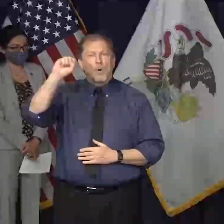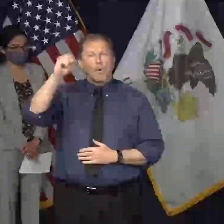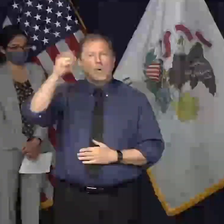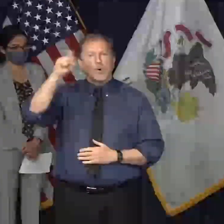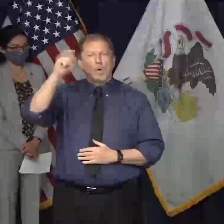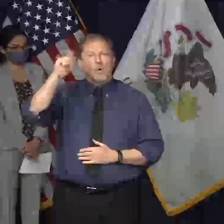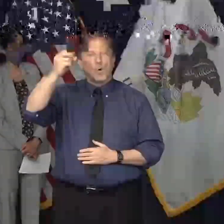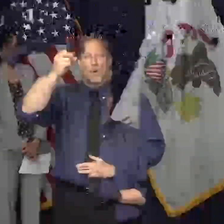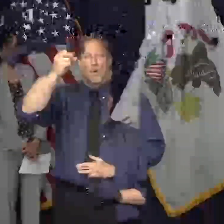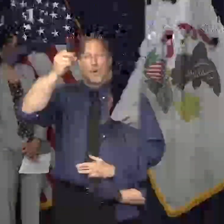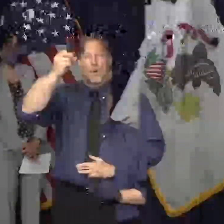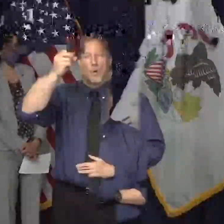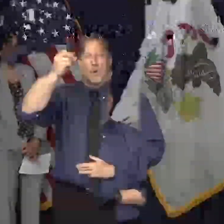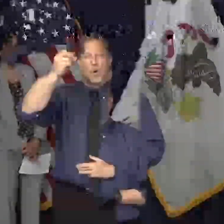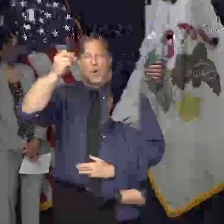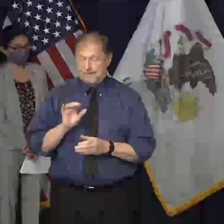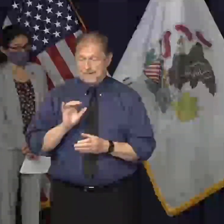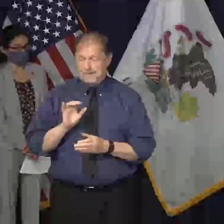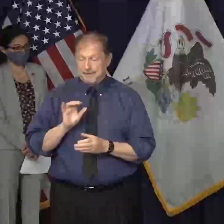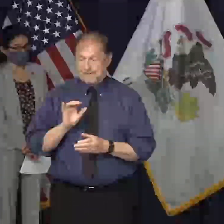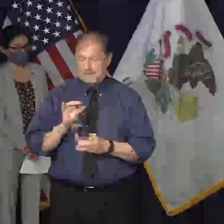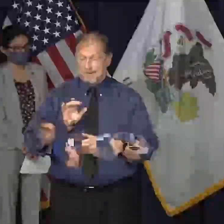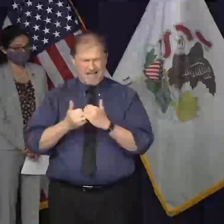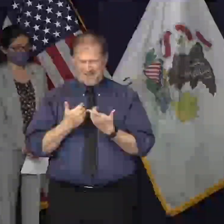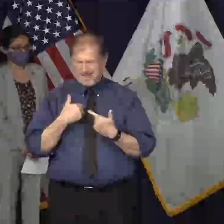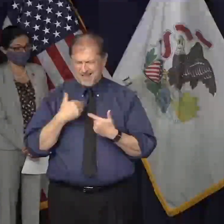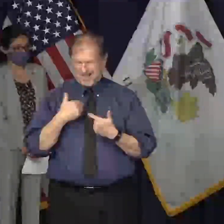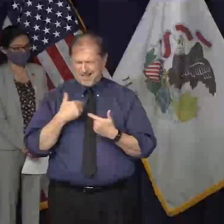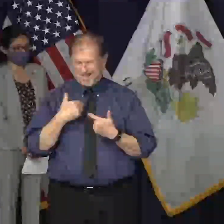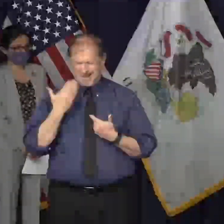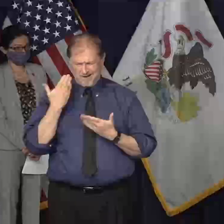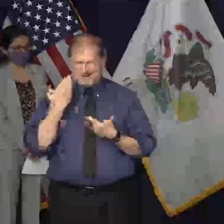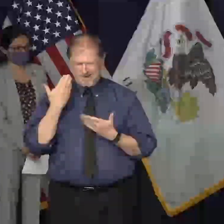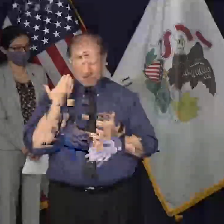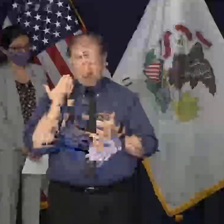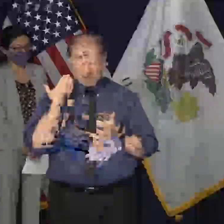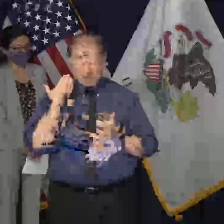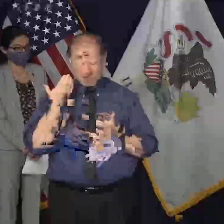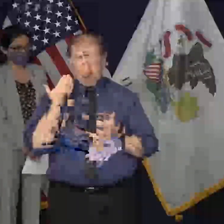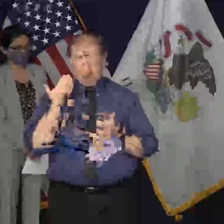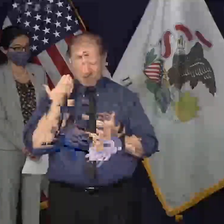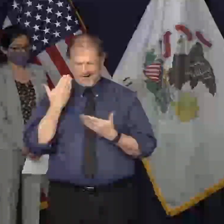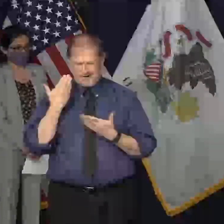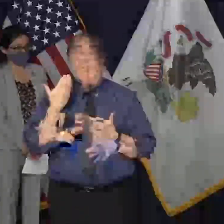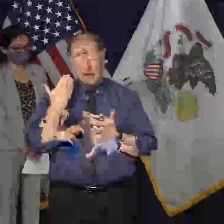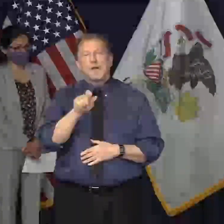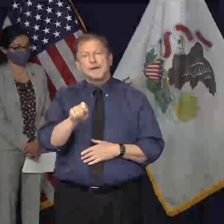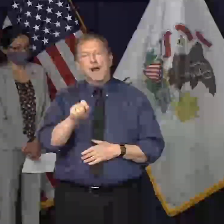those reporting mechanisms can be found on the Illinois Department of Labor website at